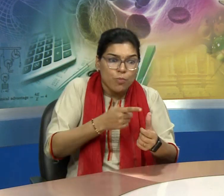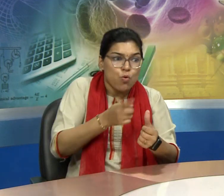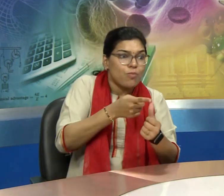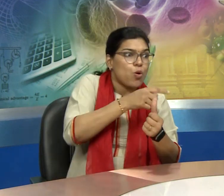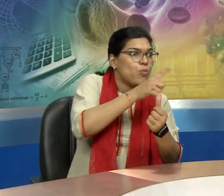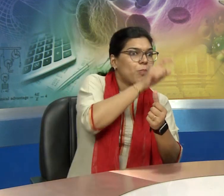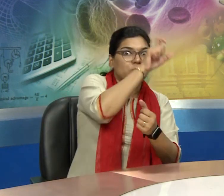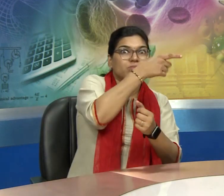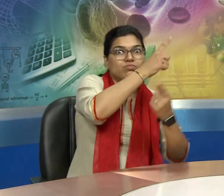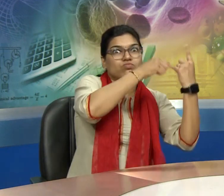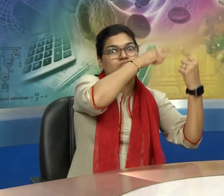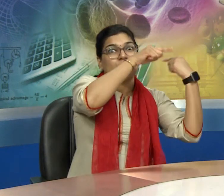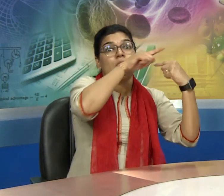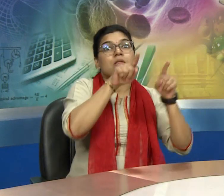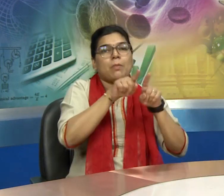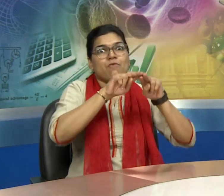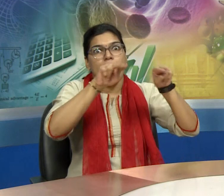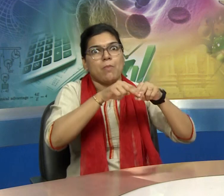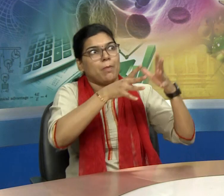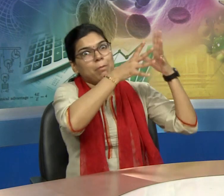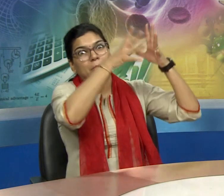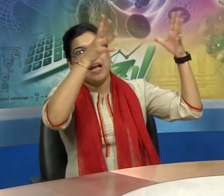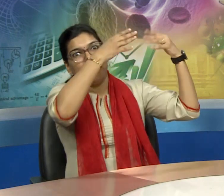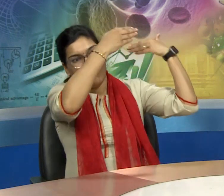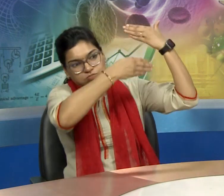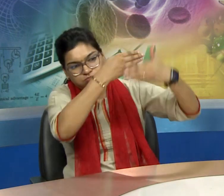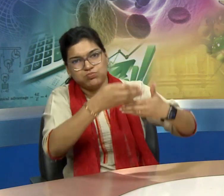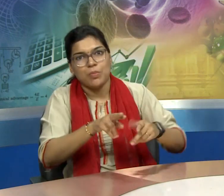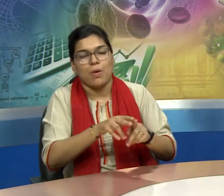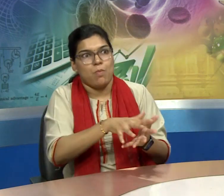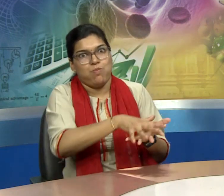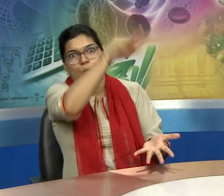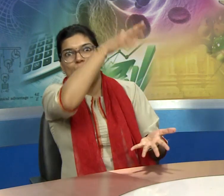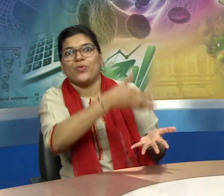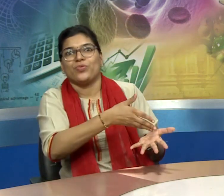so the posterity is used for the word which is in generation.